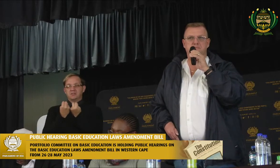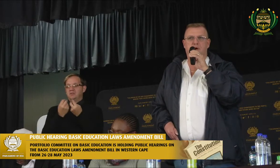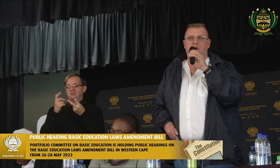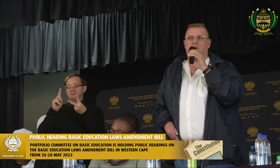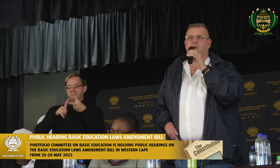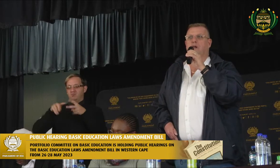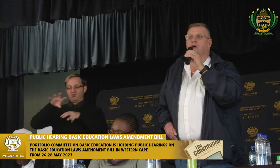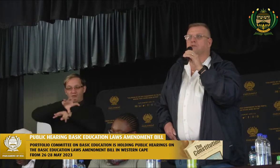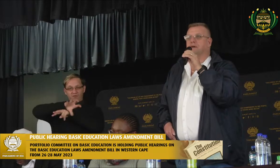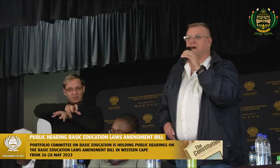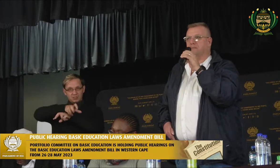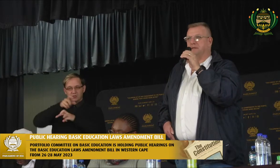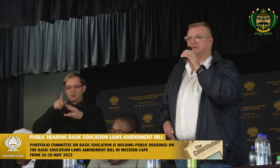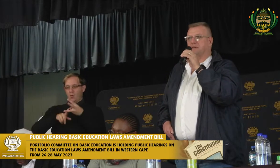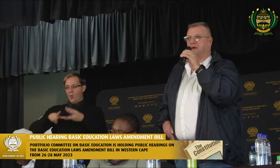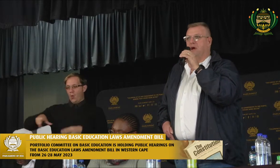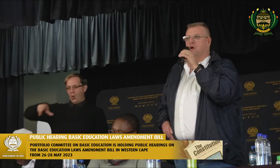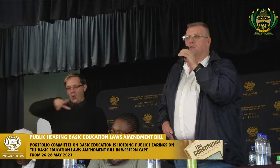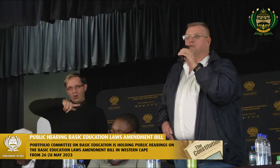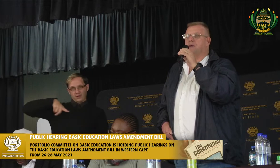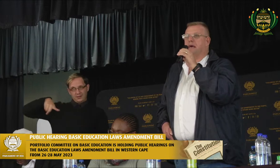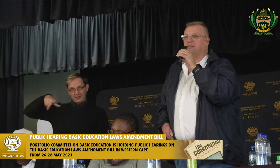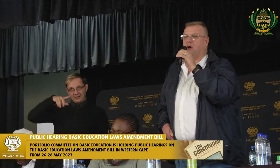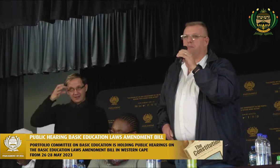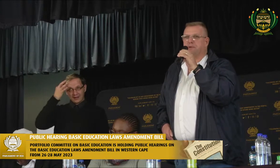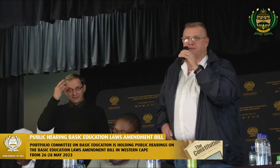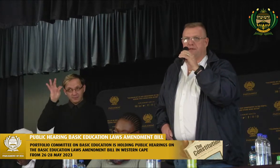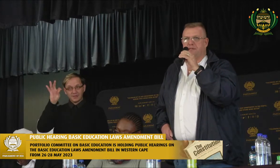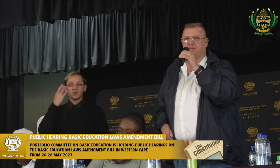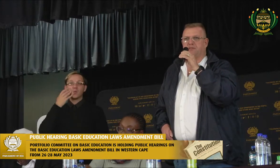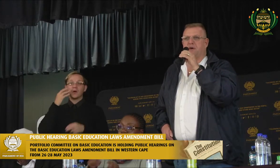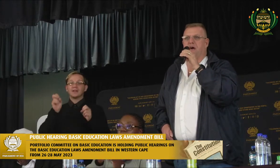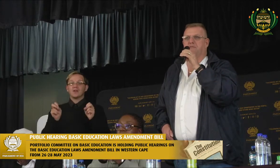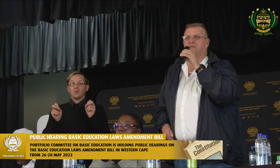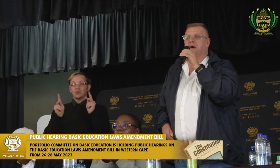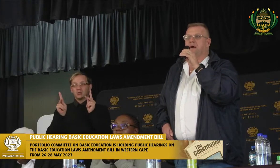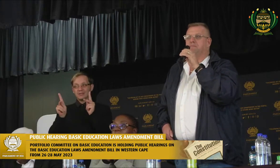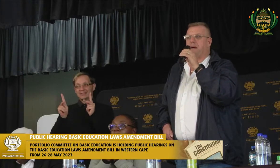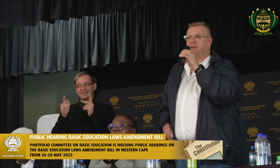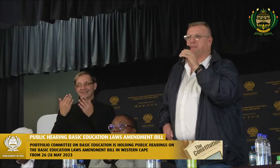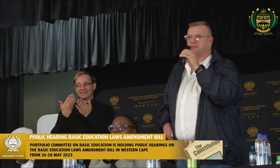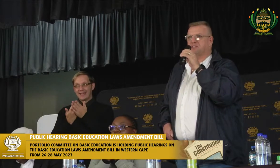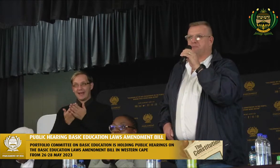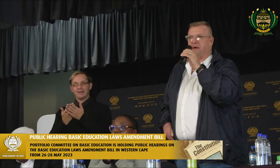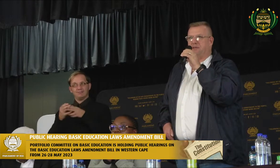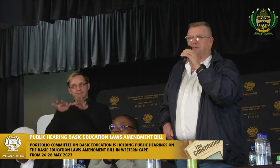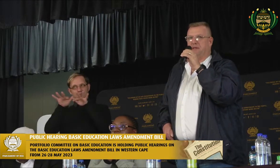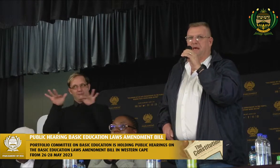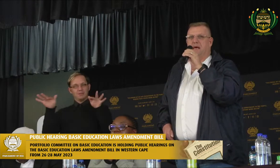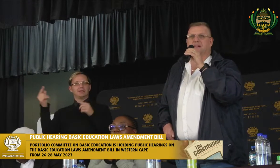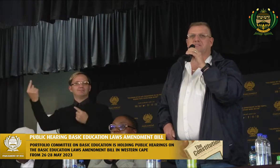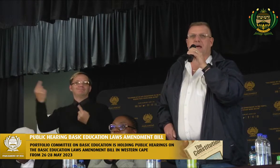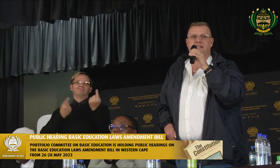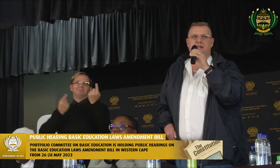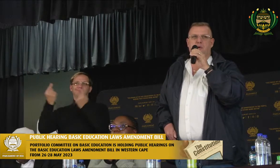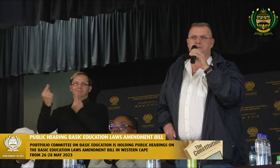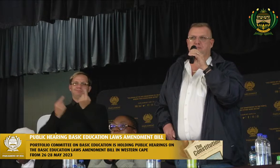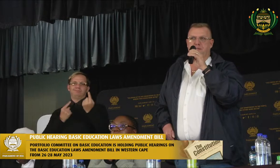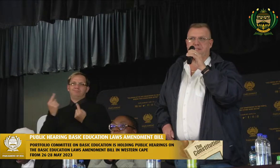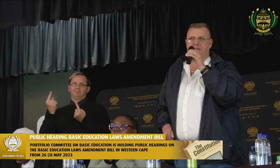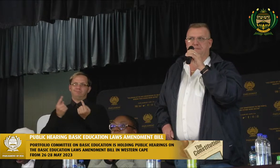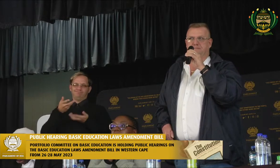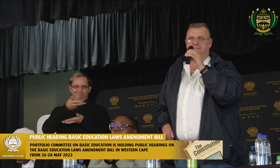provincial, or local government. When you get the opportunity to have public participation, take